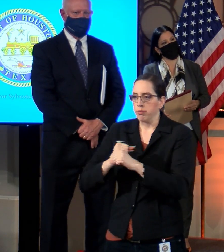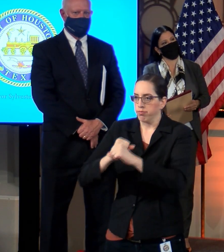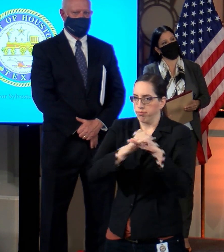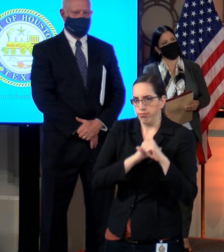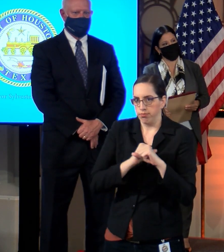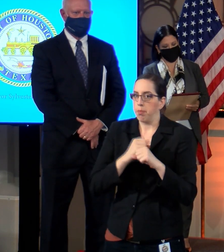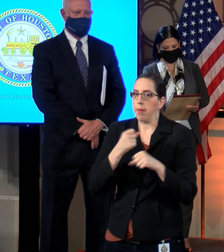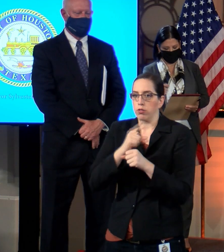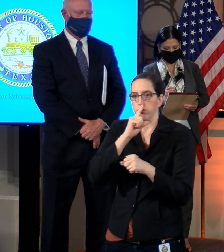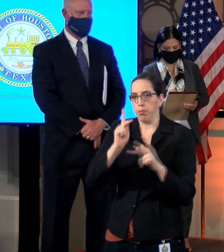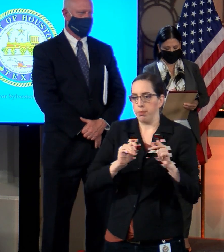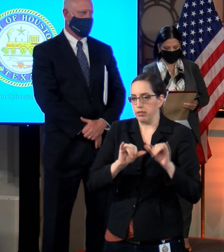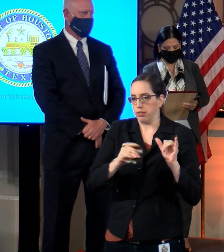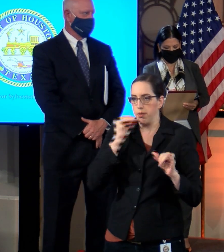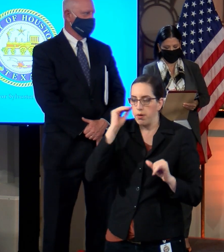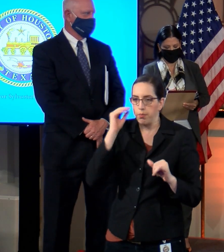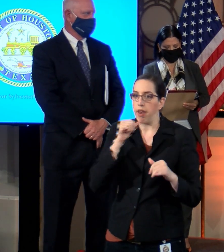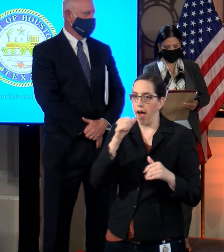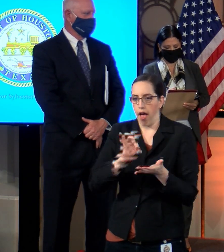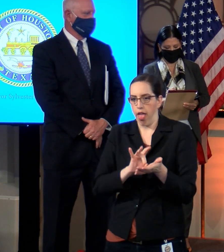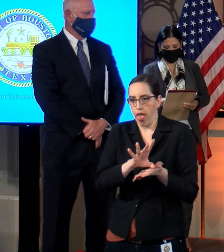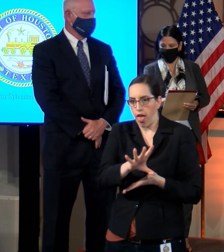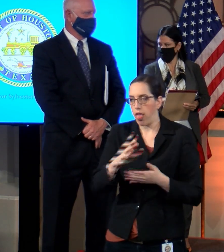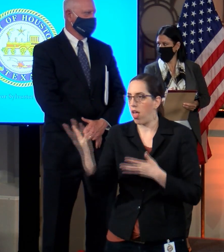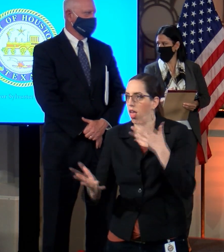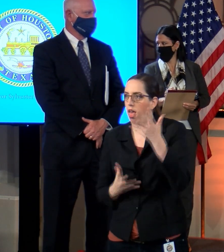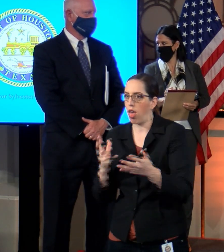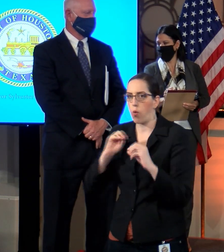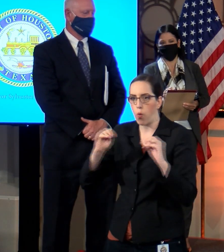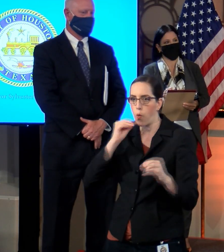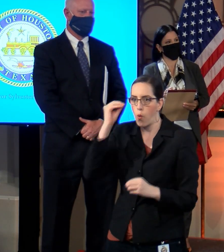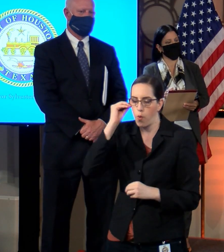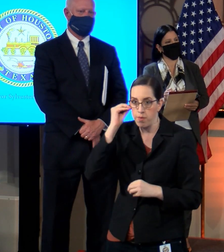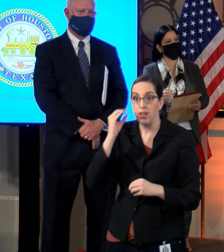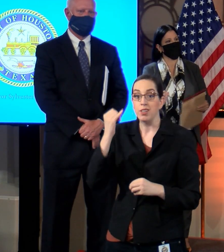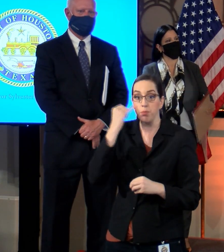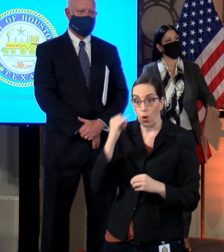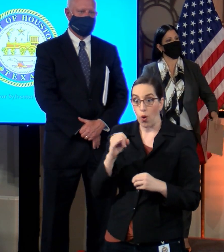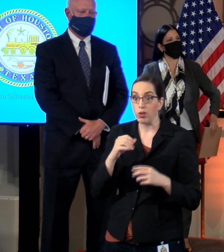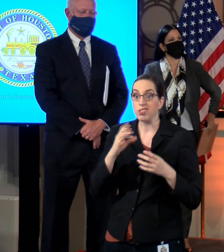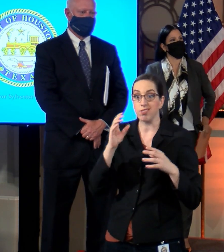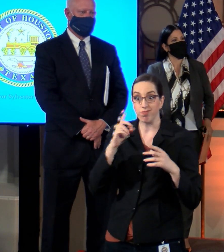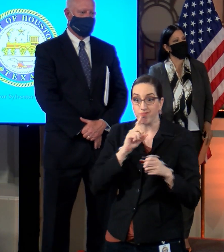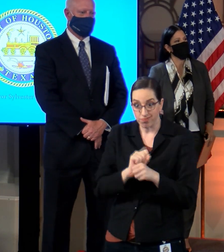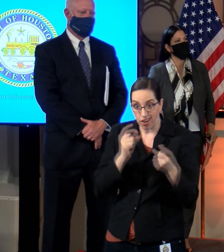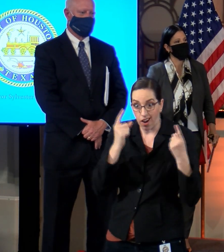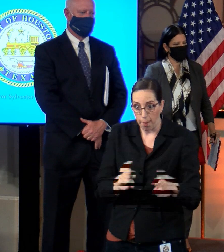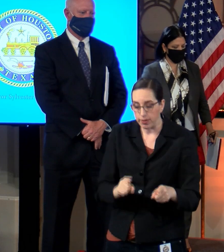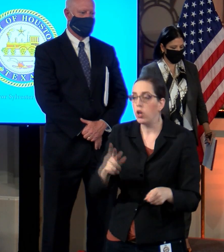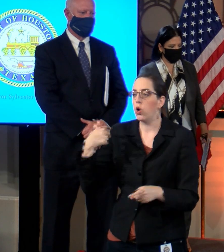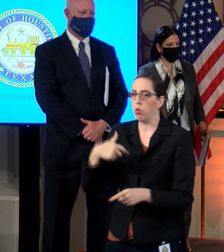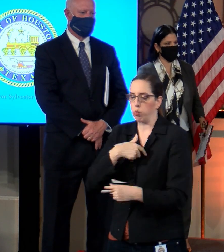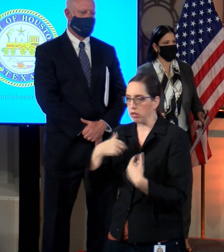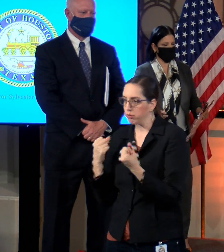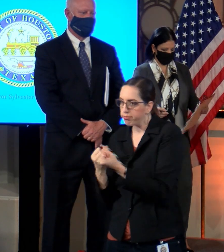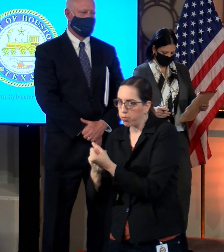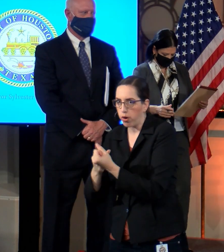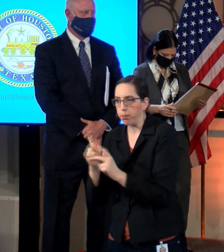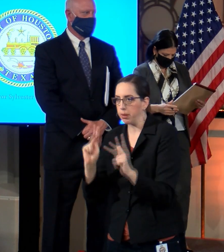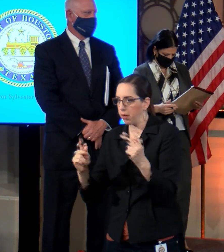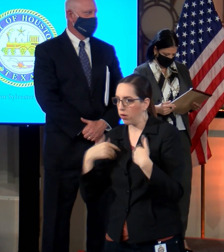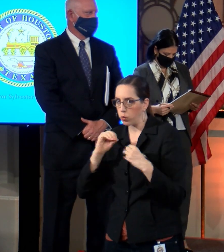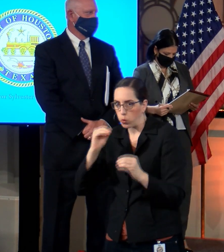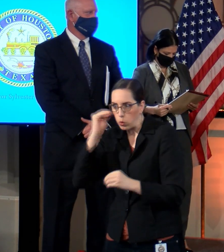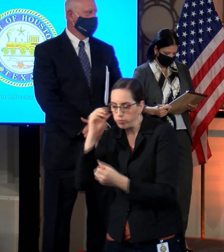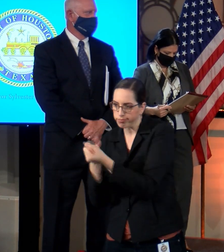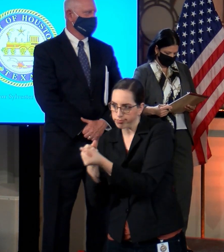into homelessness as a result, and if they are, that we have a robust homeless system that can catch them and help them get back into permanent housing. That's